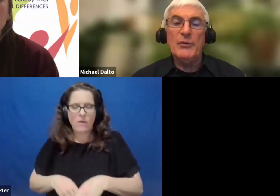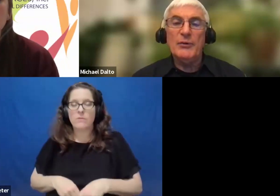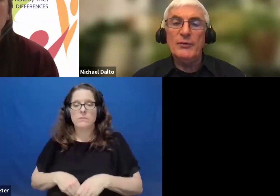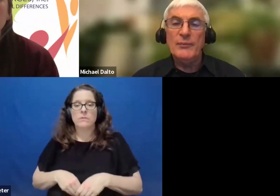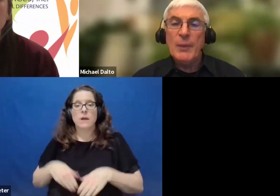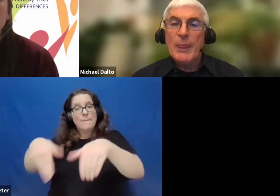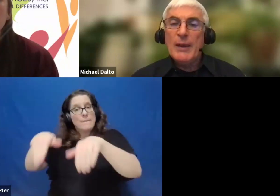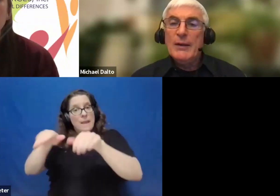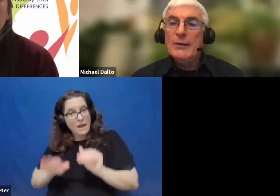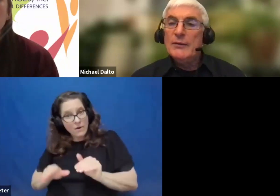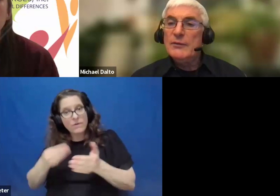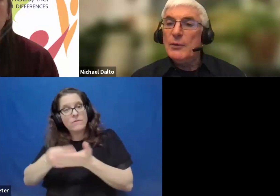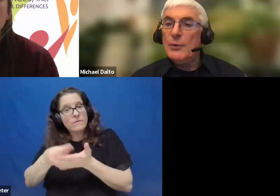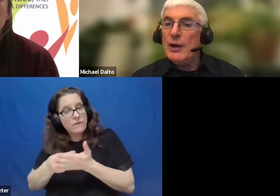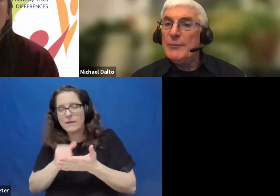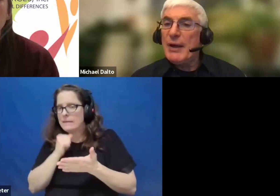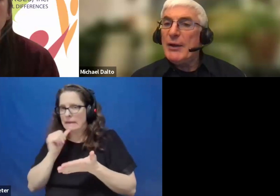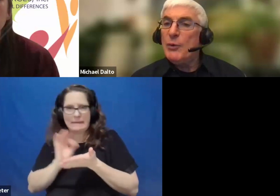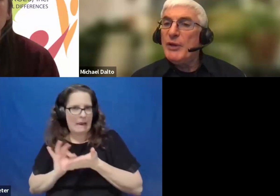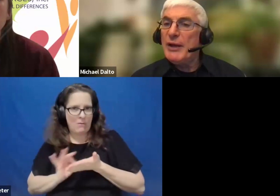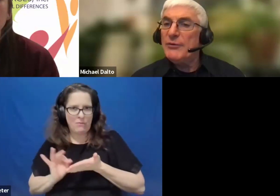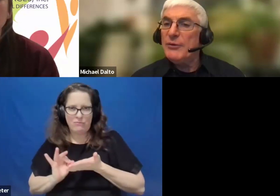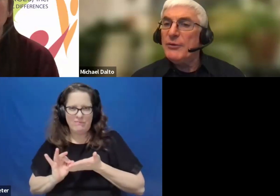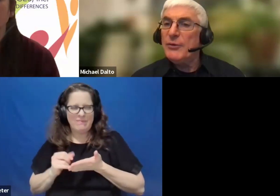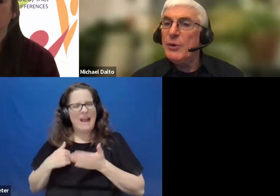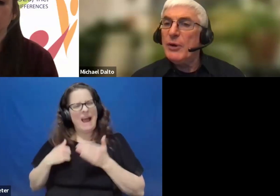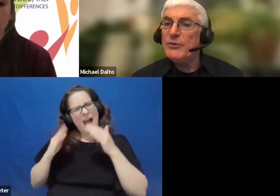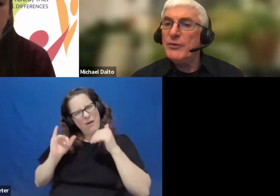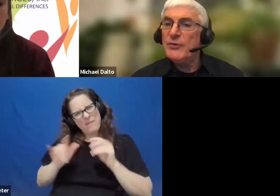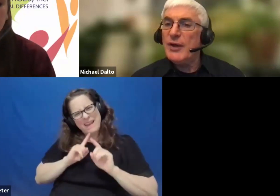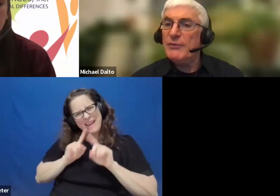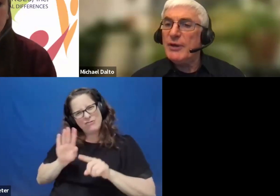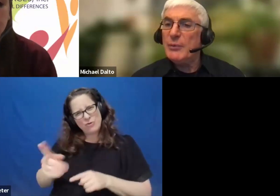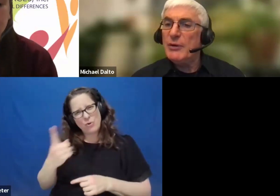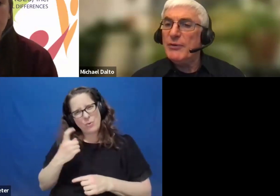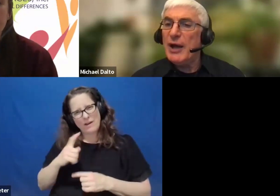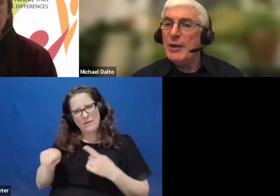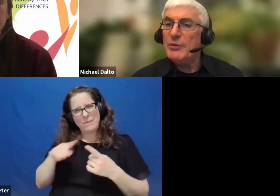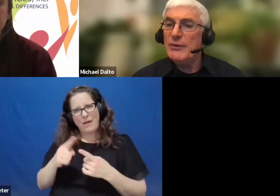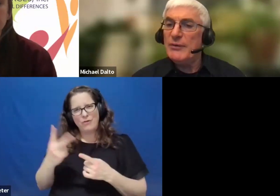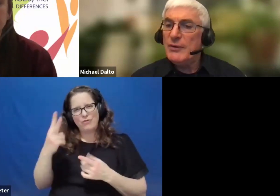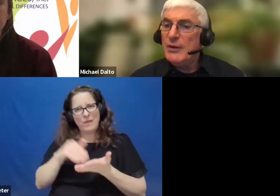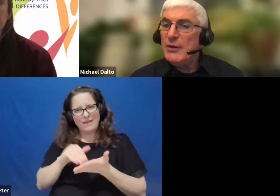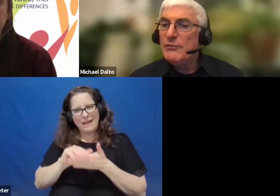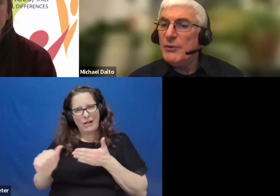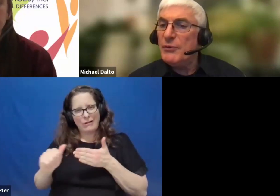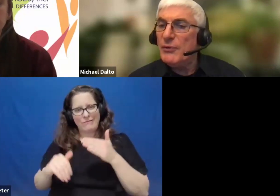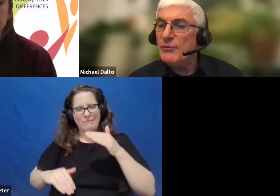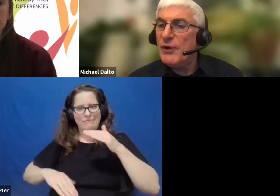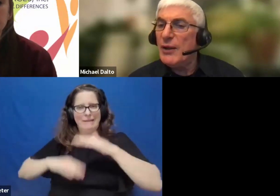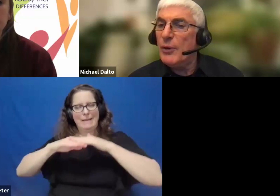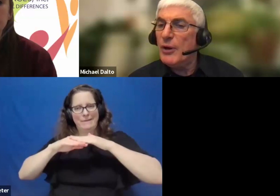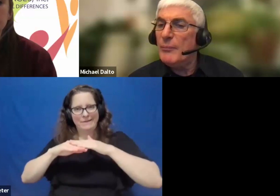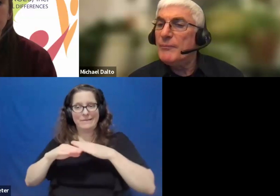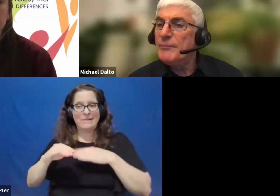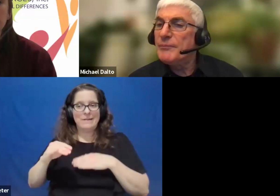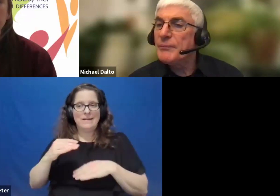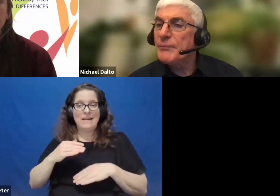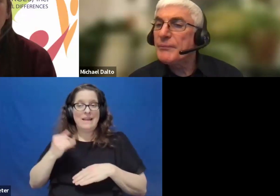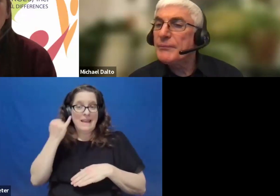some others. So I hope that answered your question, Stephanie, but if not, please feel free to follow